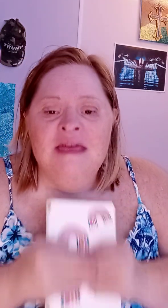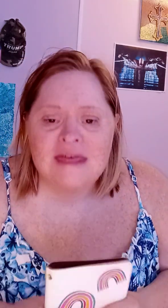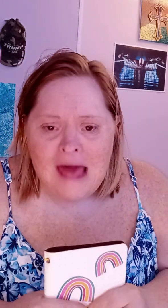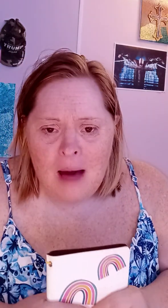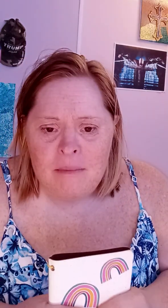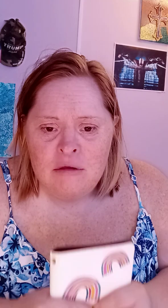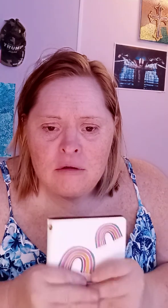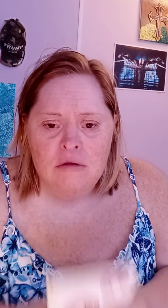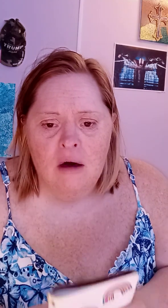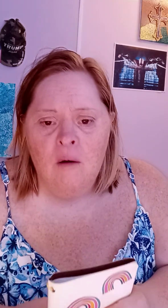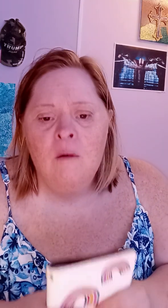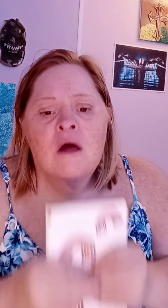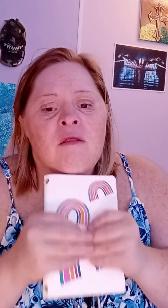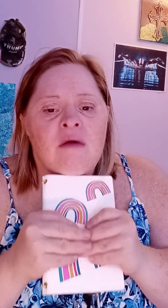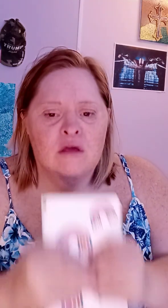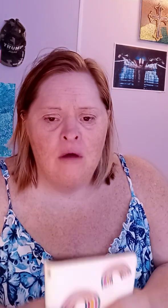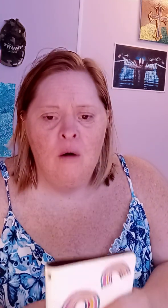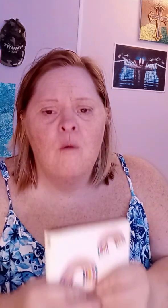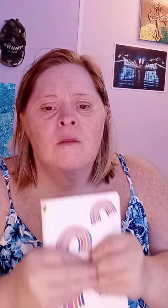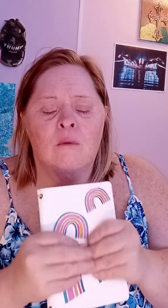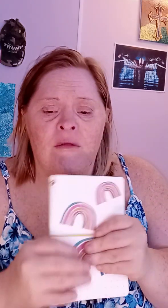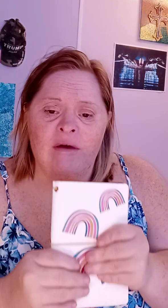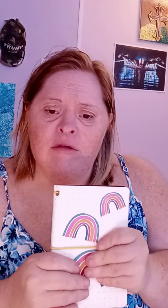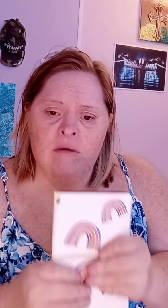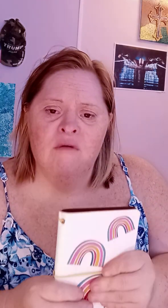is happy to know what they're doing